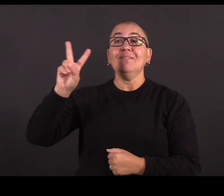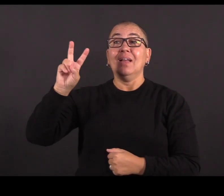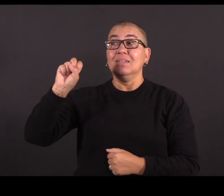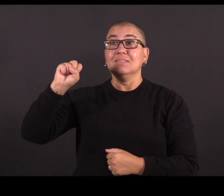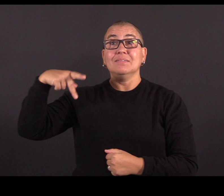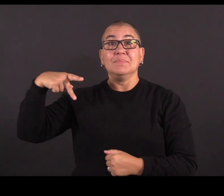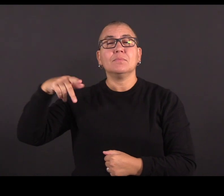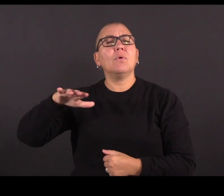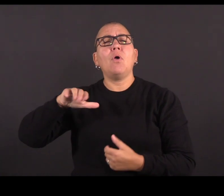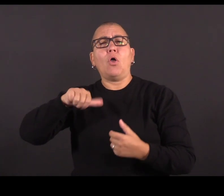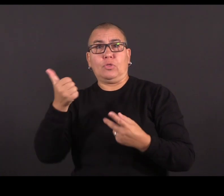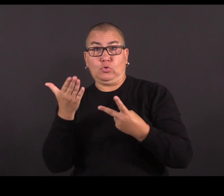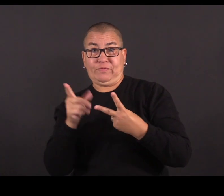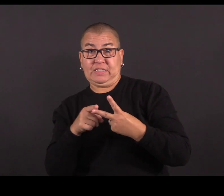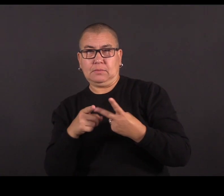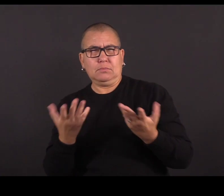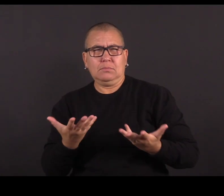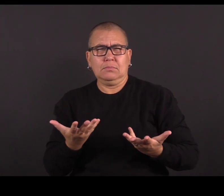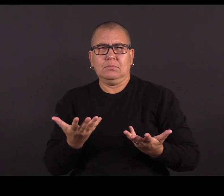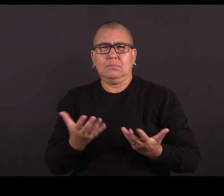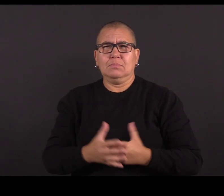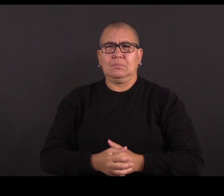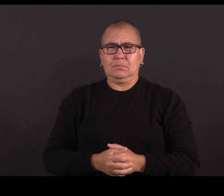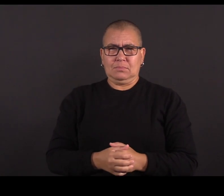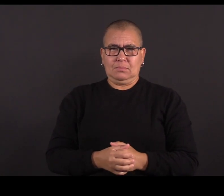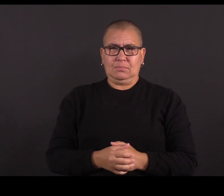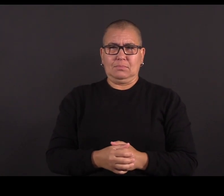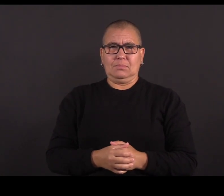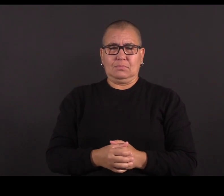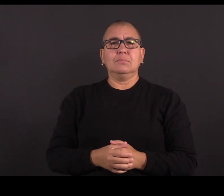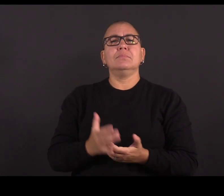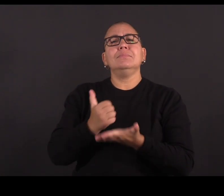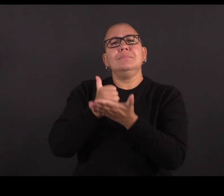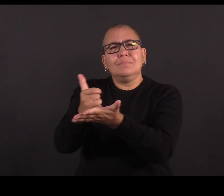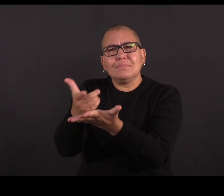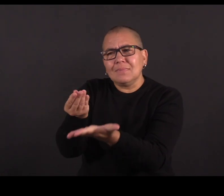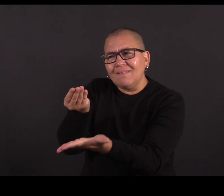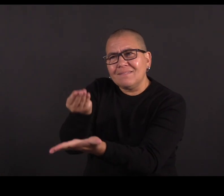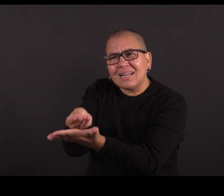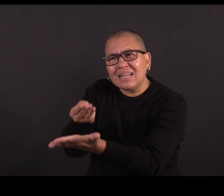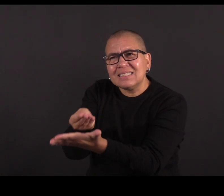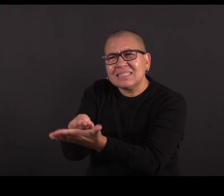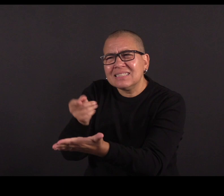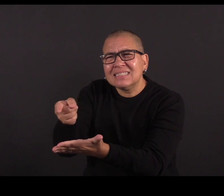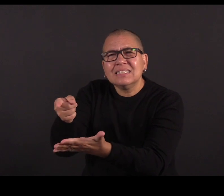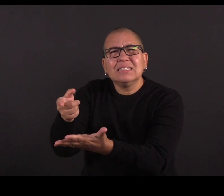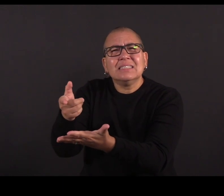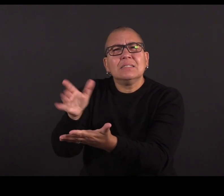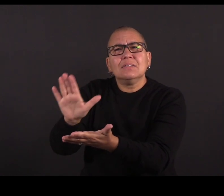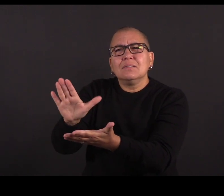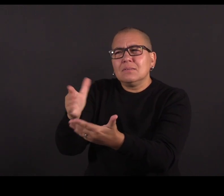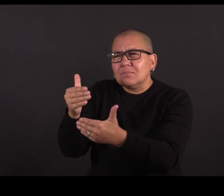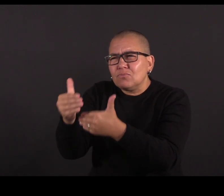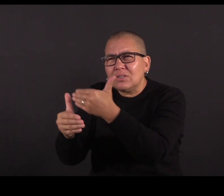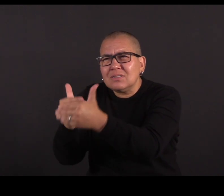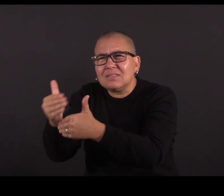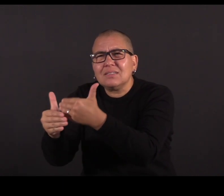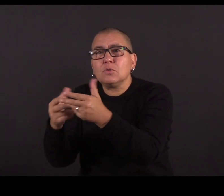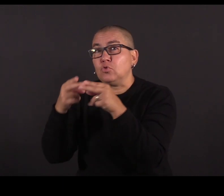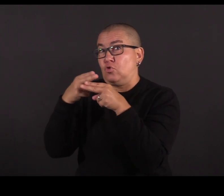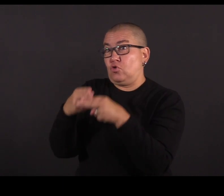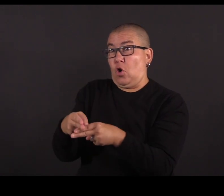to influence how fund allocation priorities is established through participating in a process to develop what is called